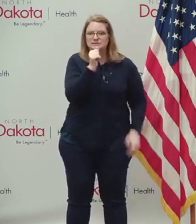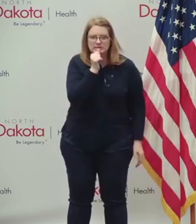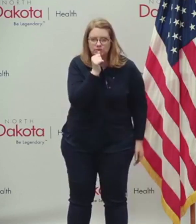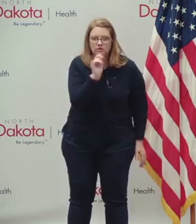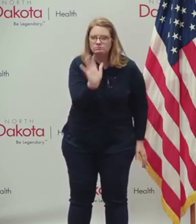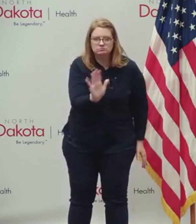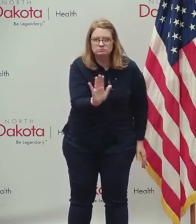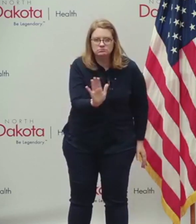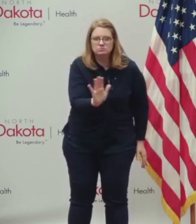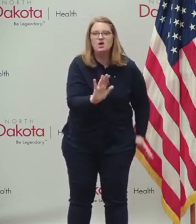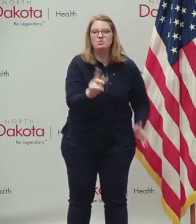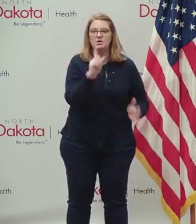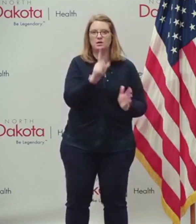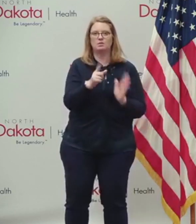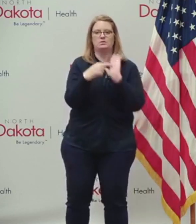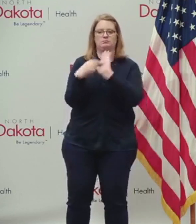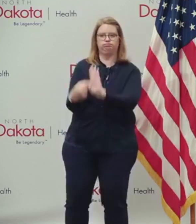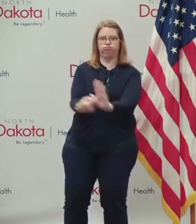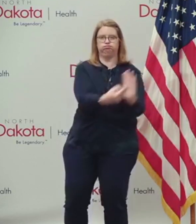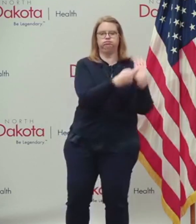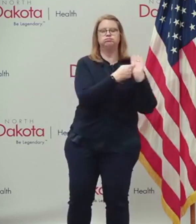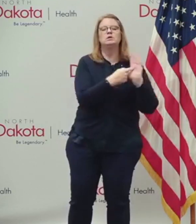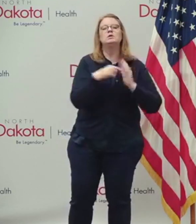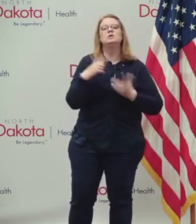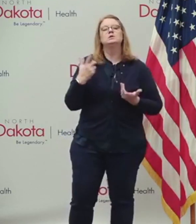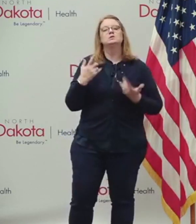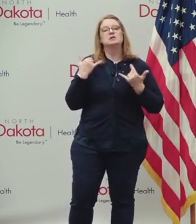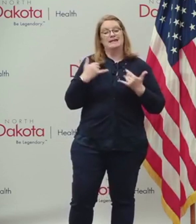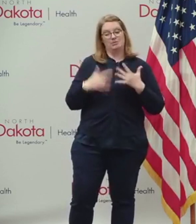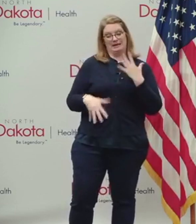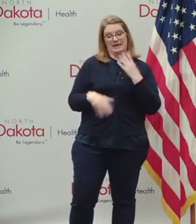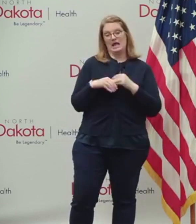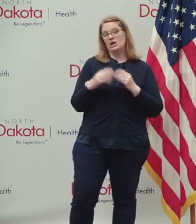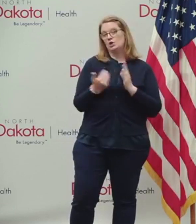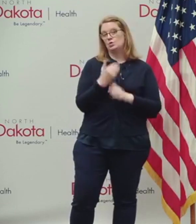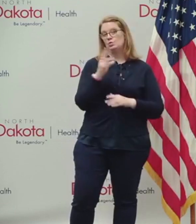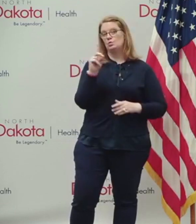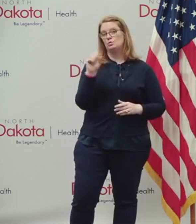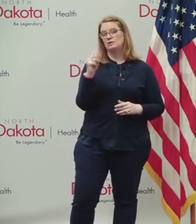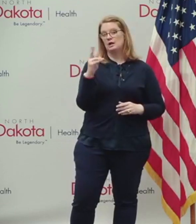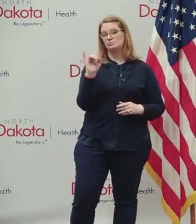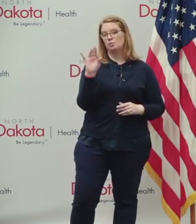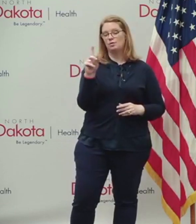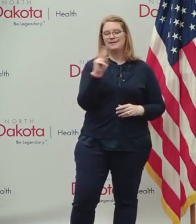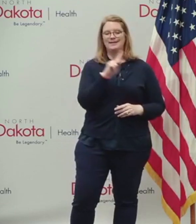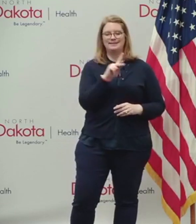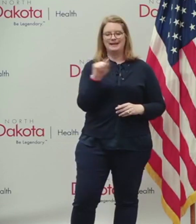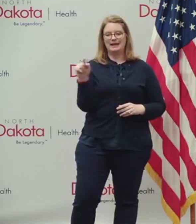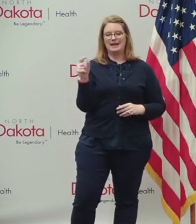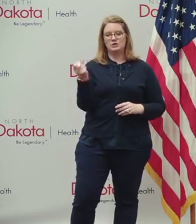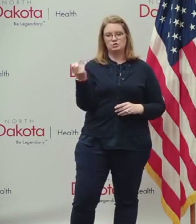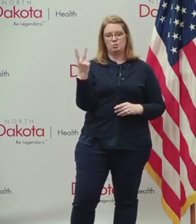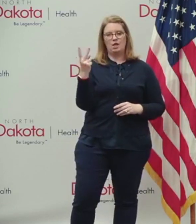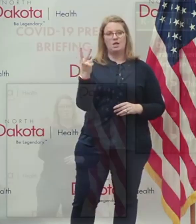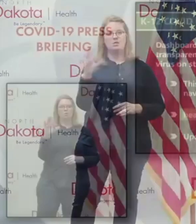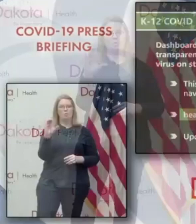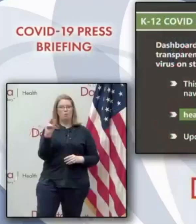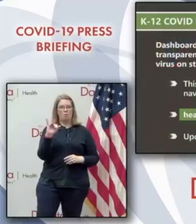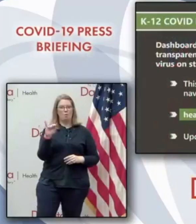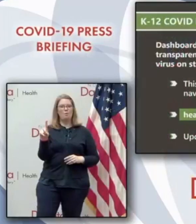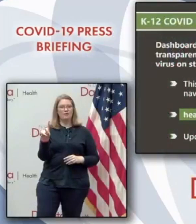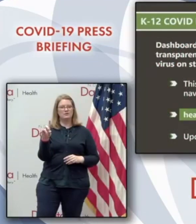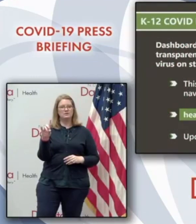Dakota is going to be adding a new dashboard, the K-12 COVID dashboard. This is another layer of transparency